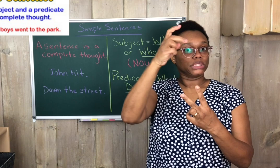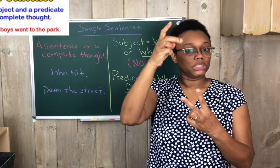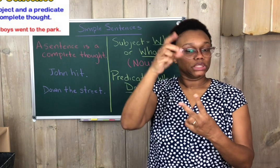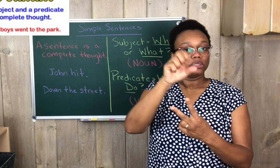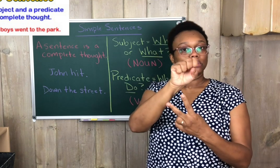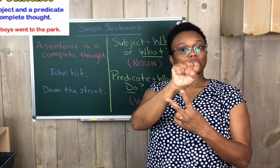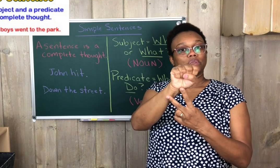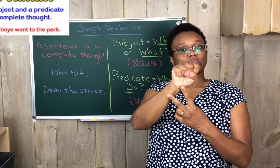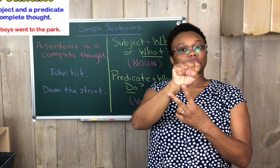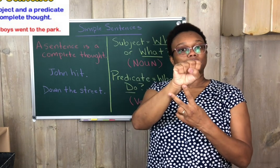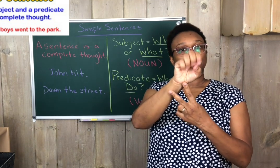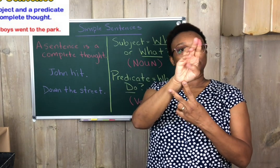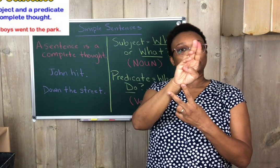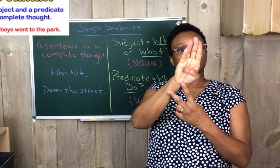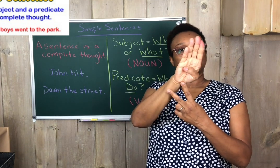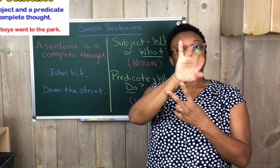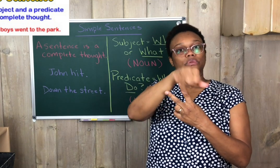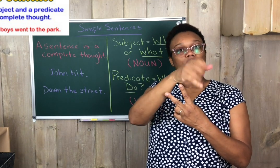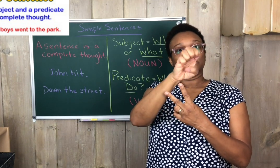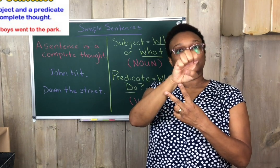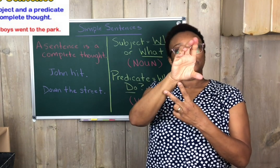1, the subject,